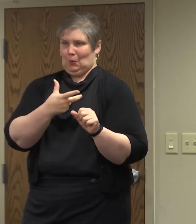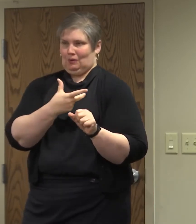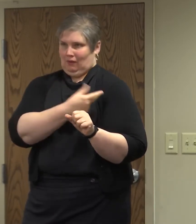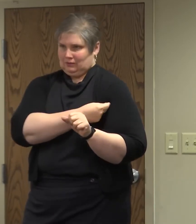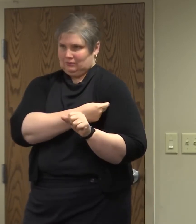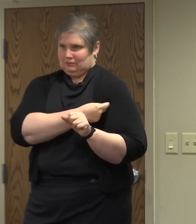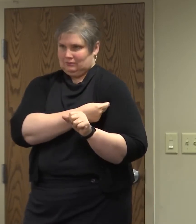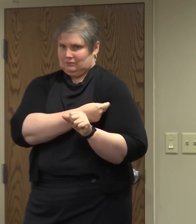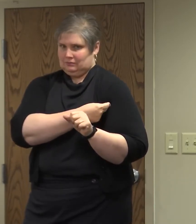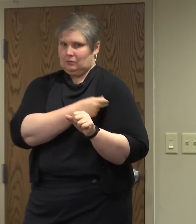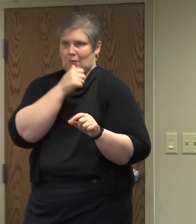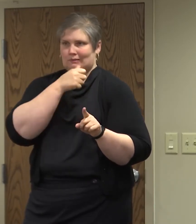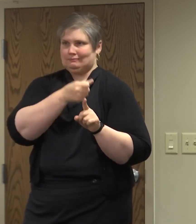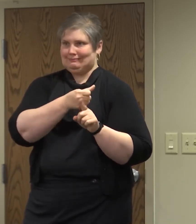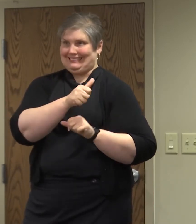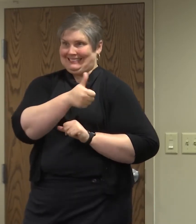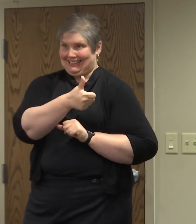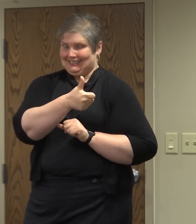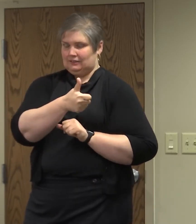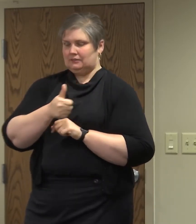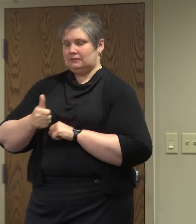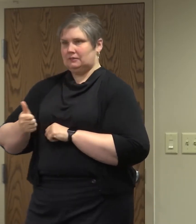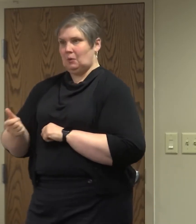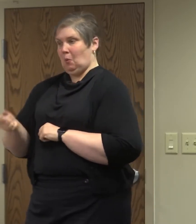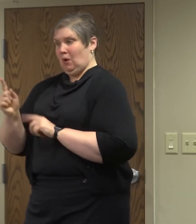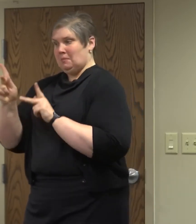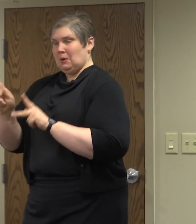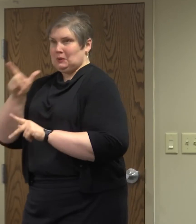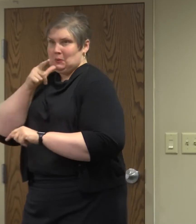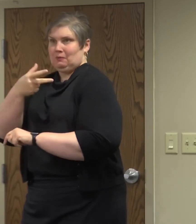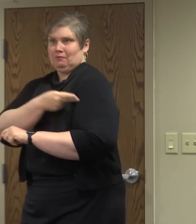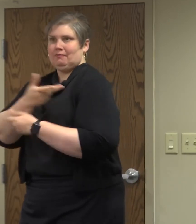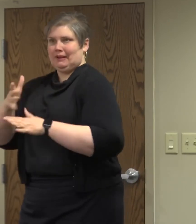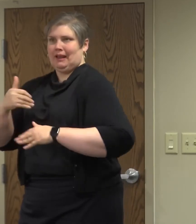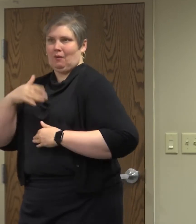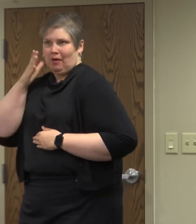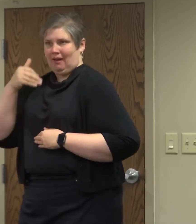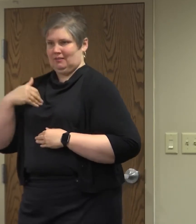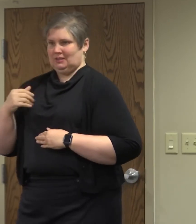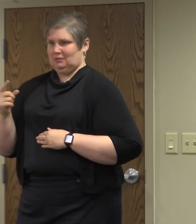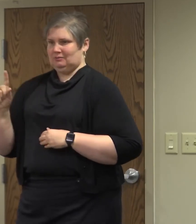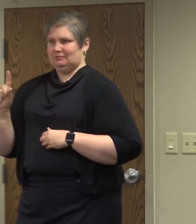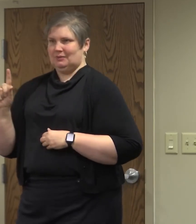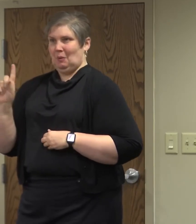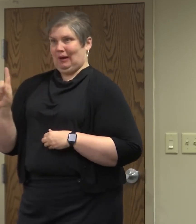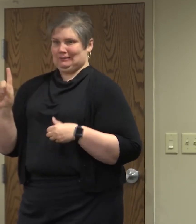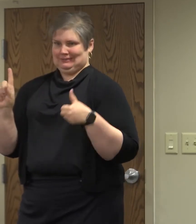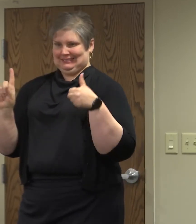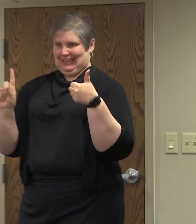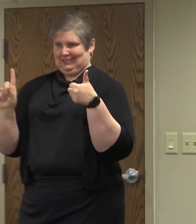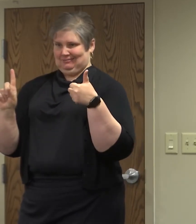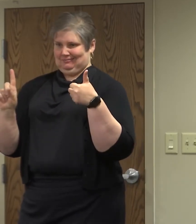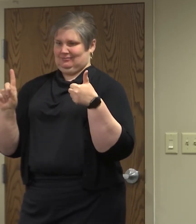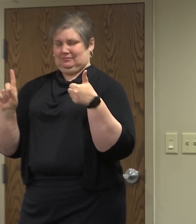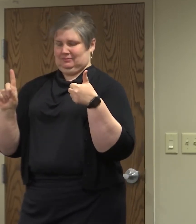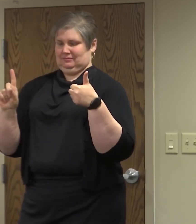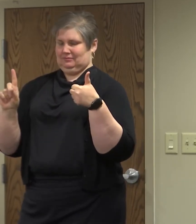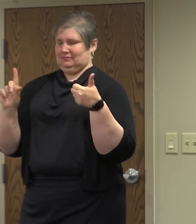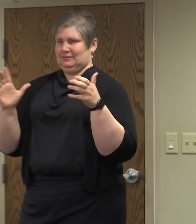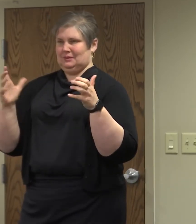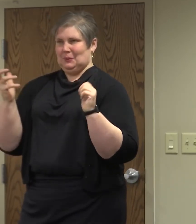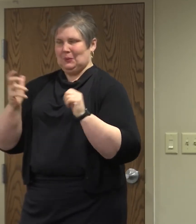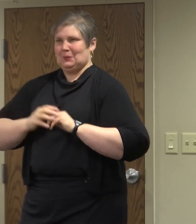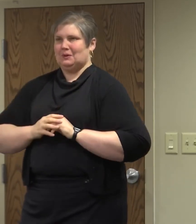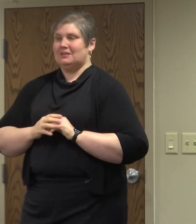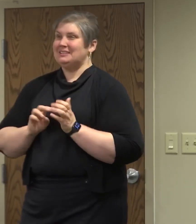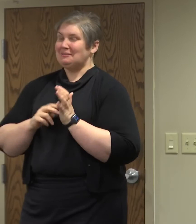are unvaccinated and 1 those who are vaccinated. So please, I know most of you don't listen to me, so please listen to